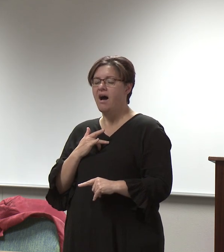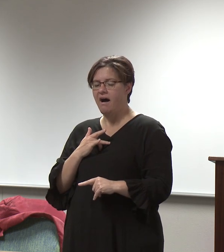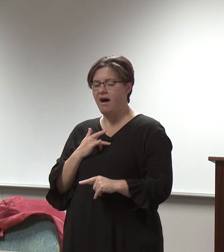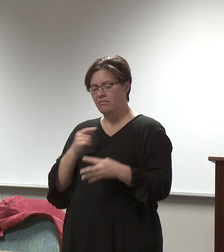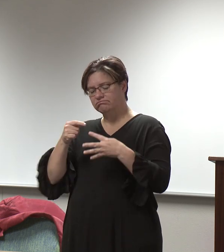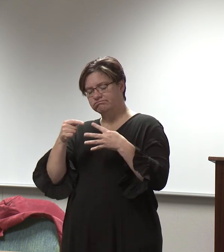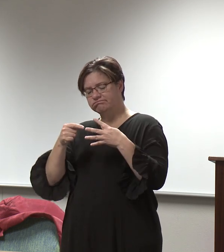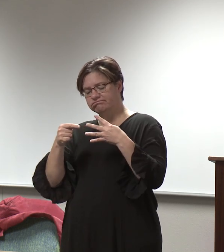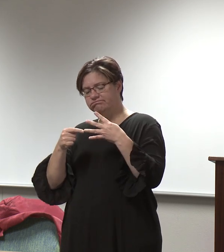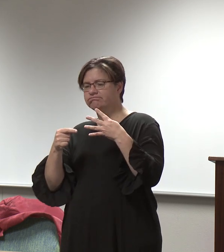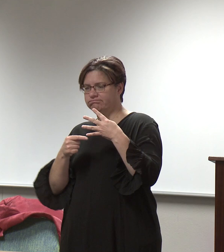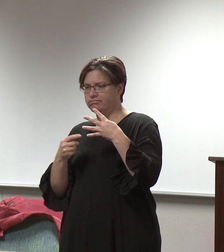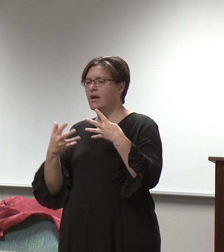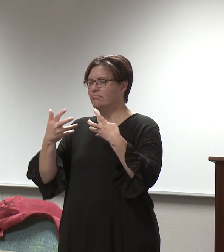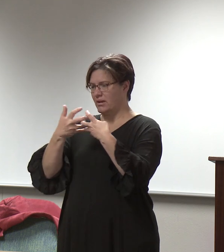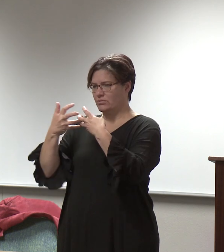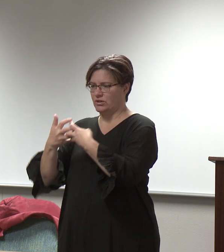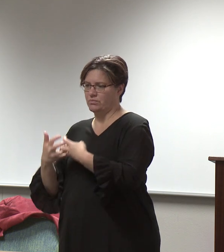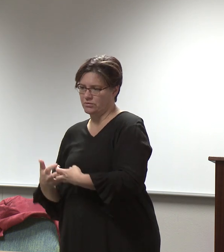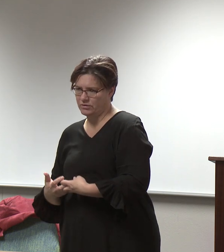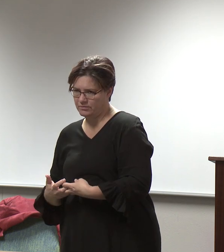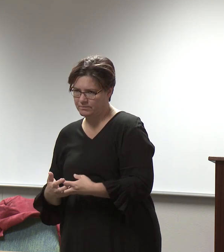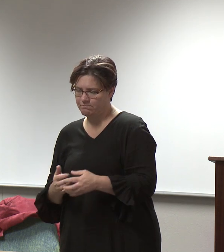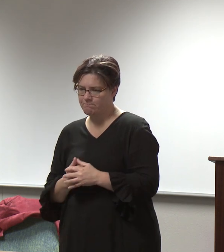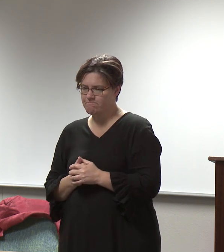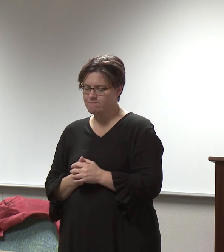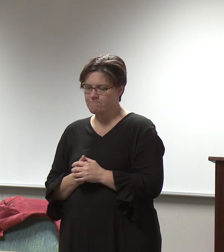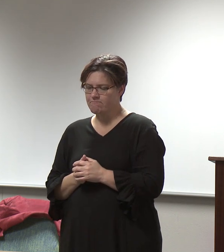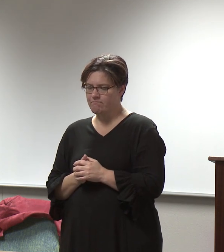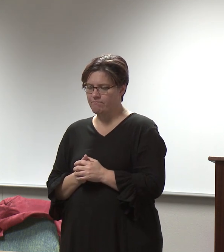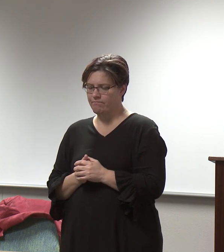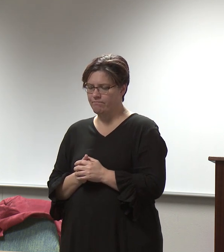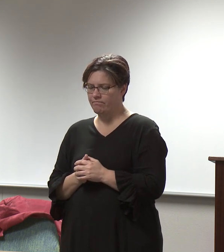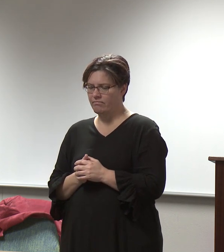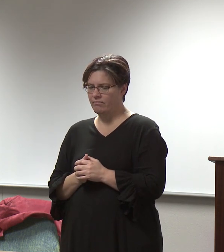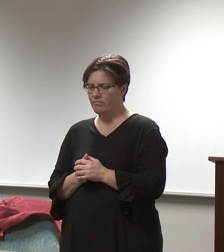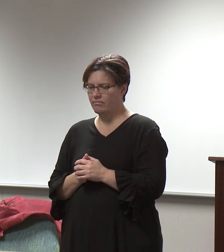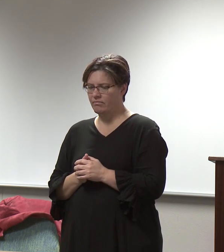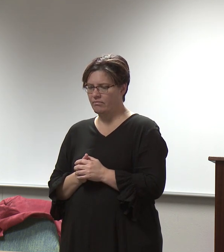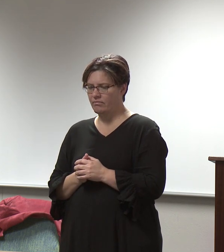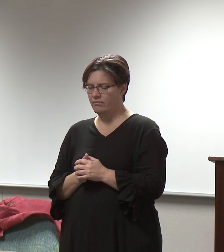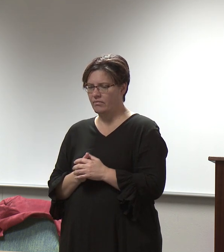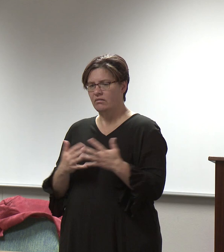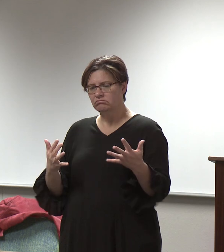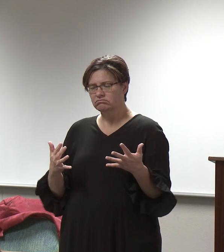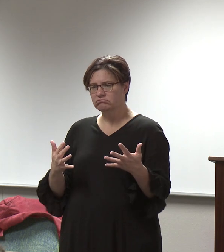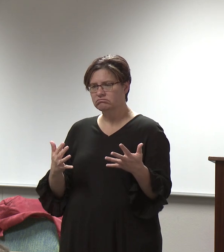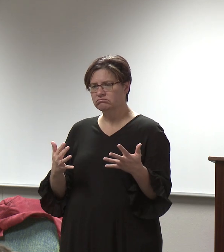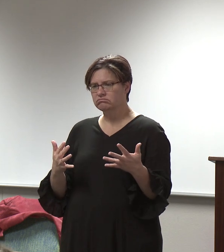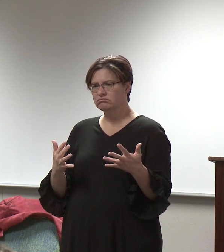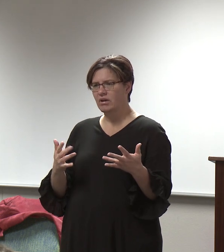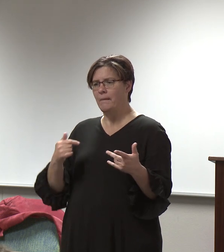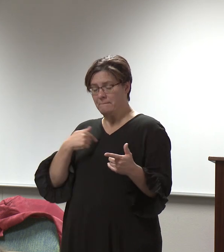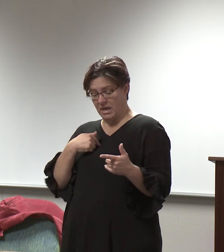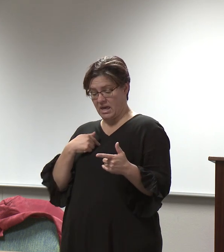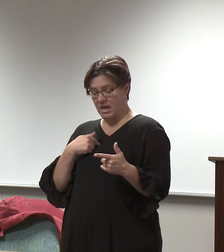the topics that you are dealing with. And this, in fact, is a part one of the talk, because since I'm